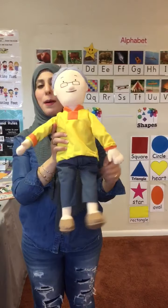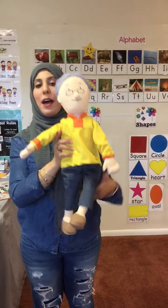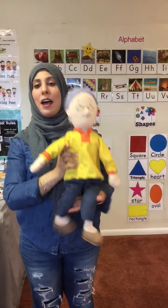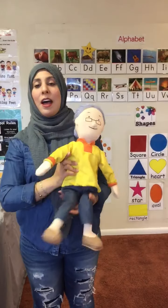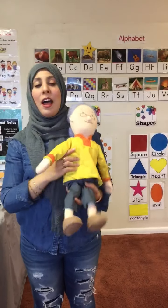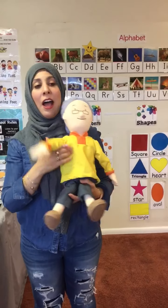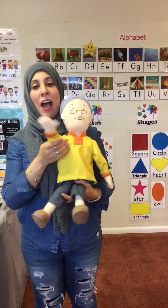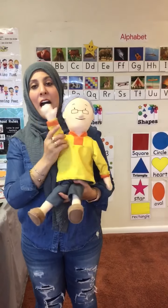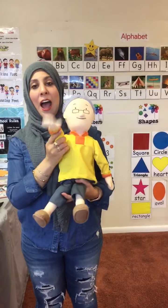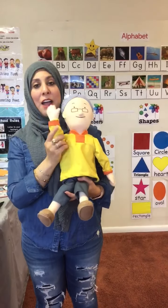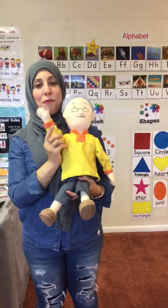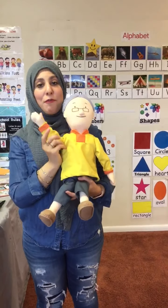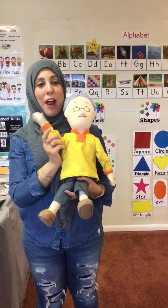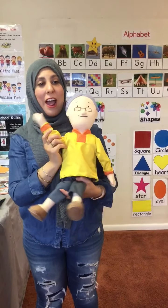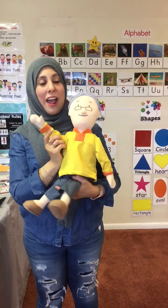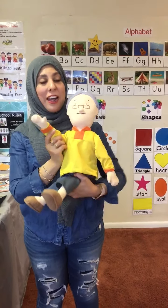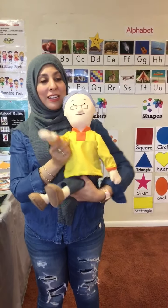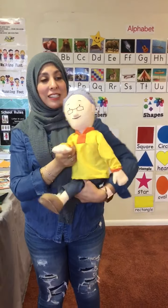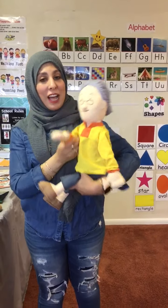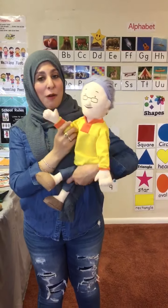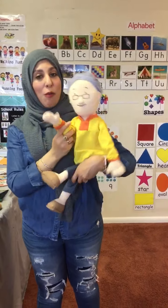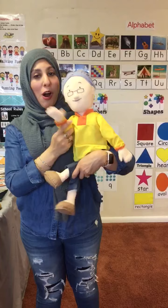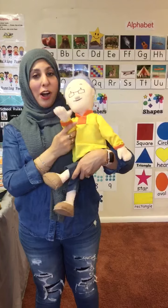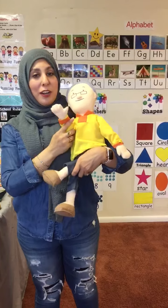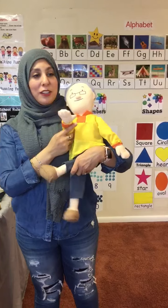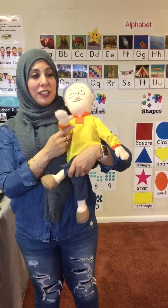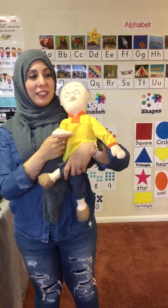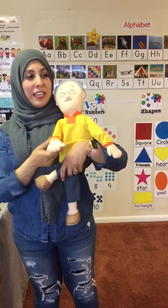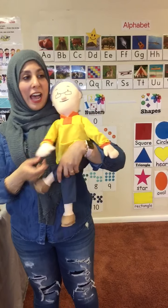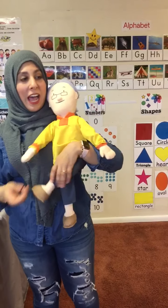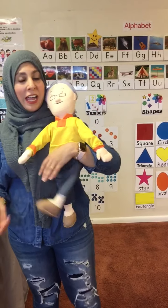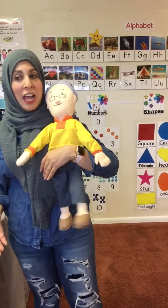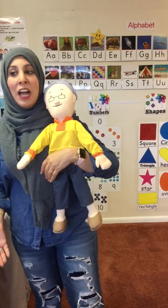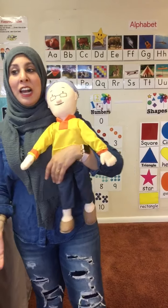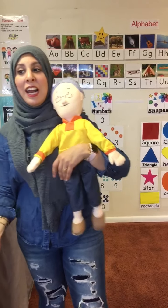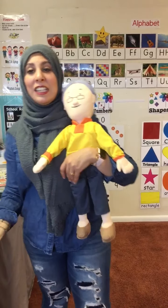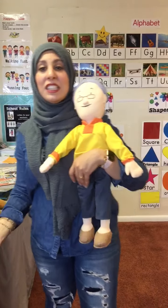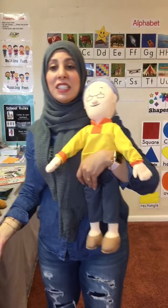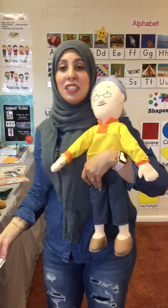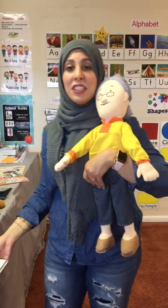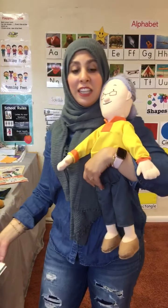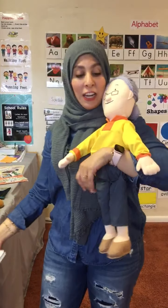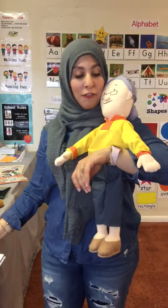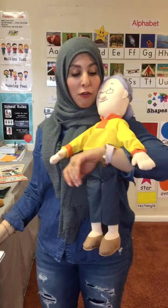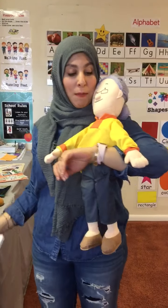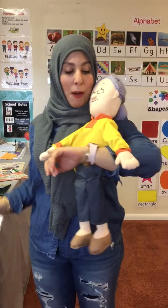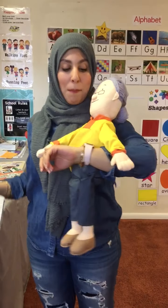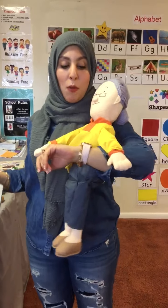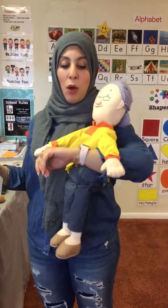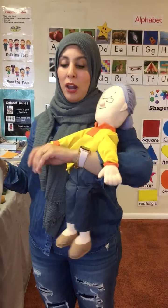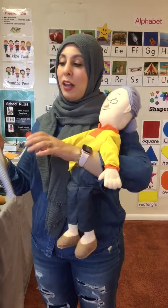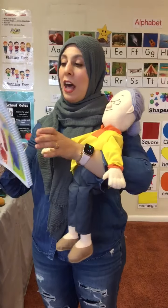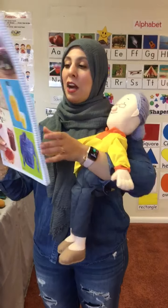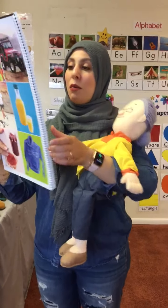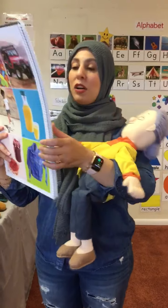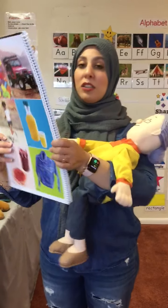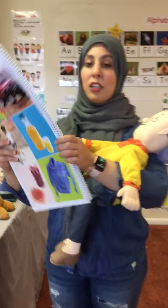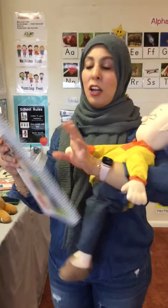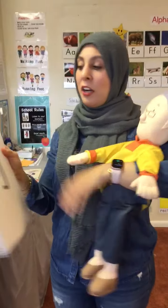grandma. Hi, friends, how are you today? Let's you see if you remember what letter we're learning